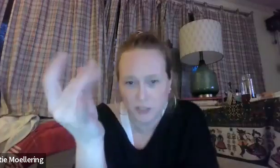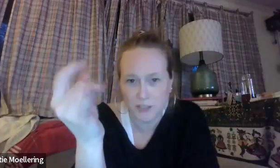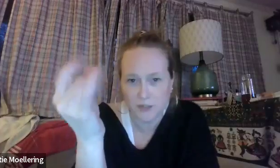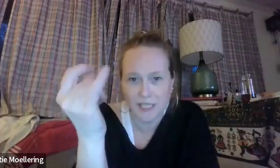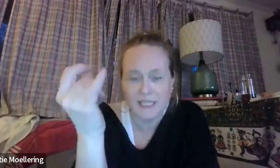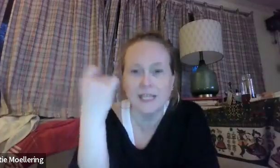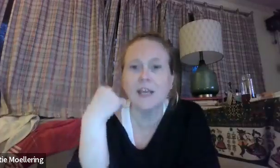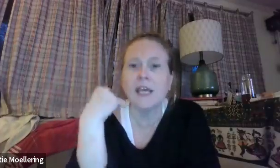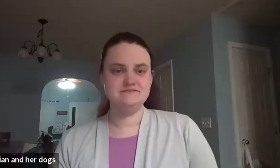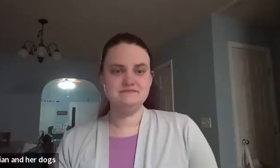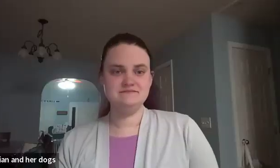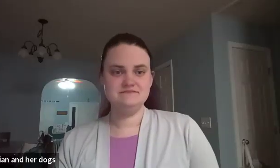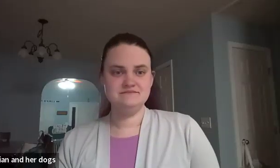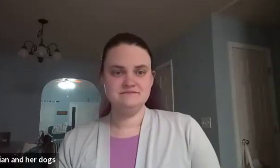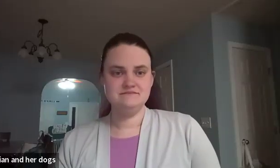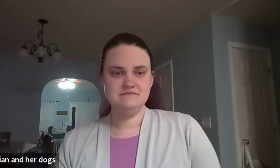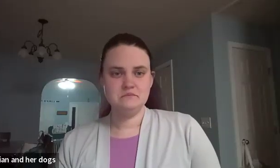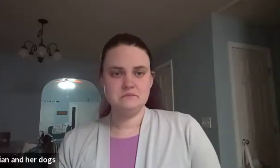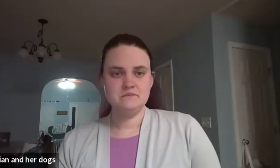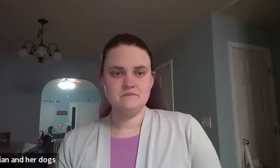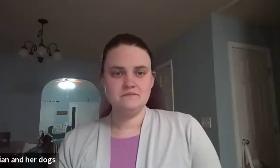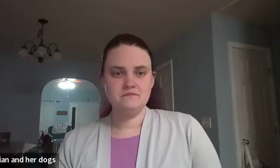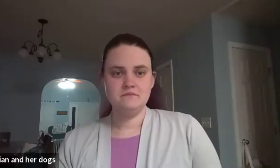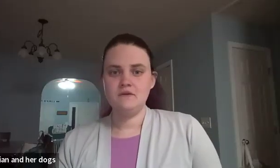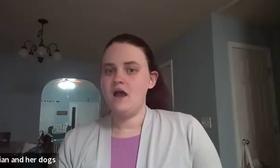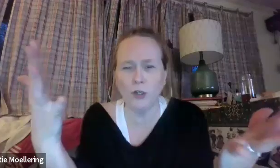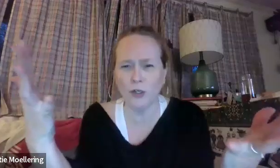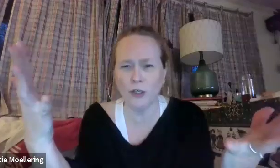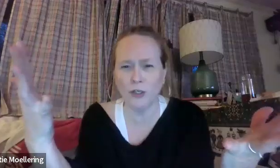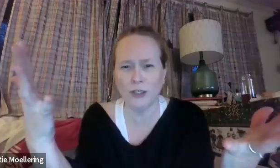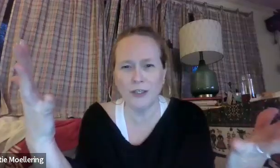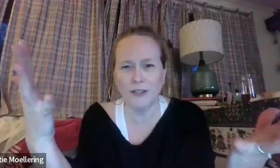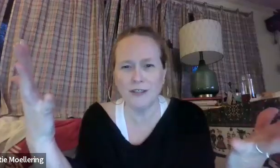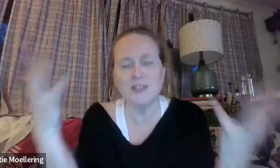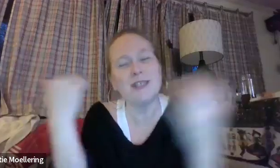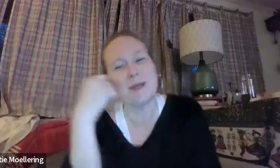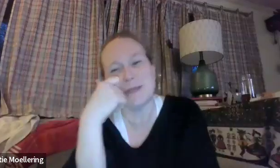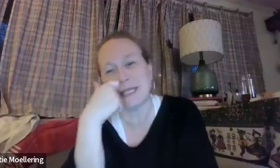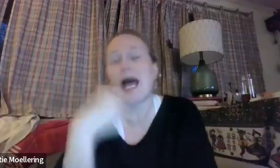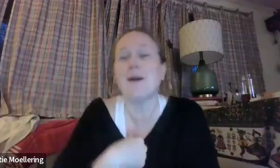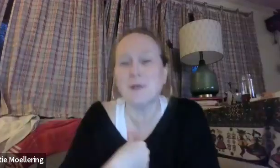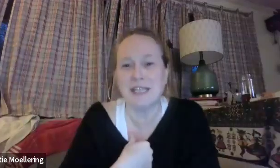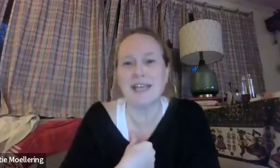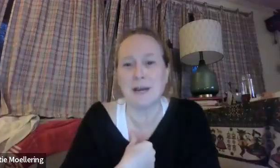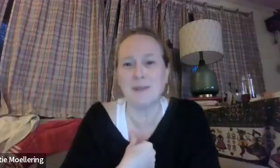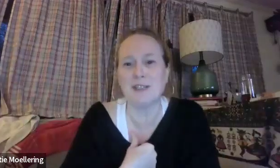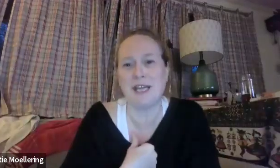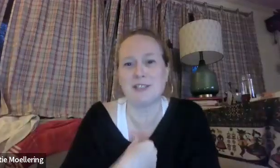just do this. Is Mhm. that weird to change signs, or do you see No, what I'm saying? Like, I would I think don't. I would do that just to